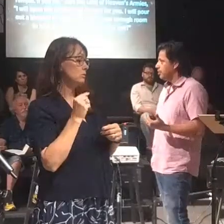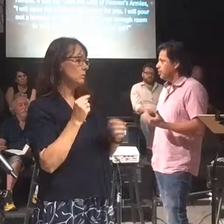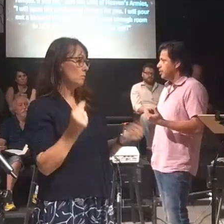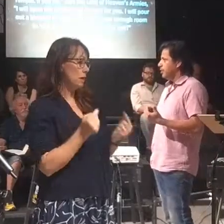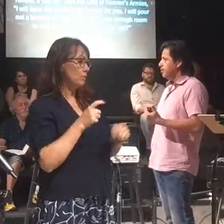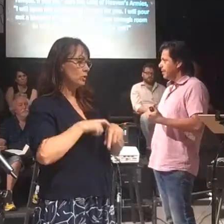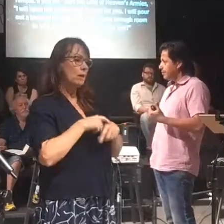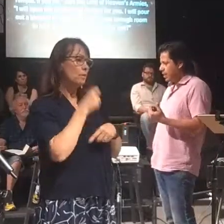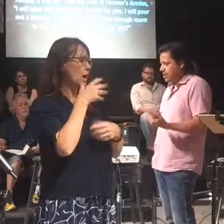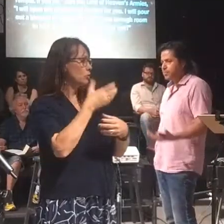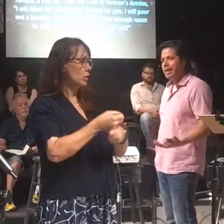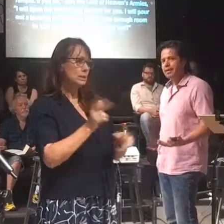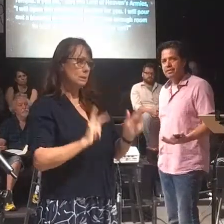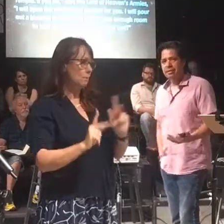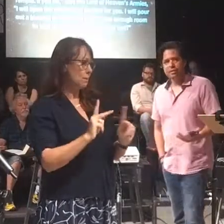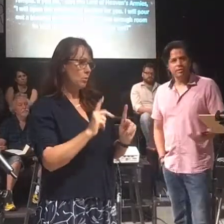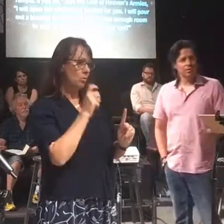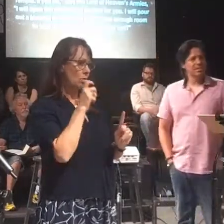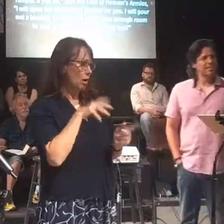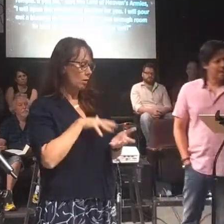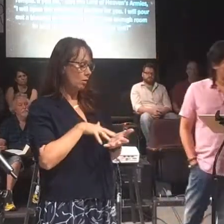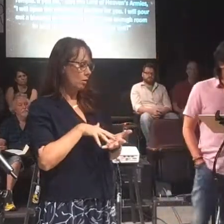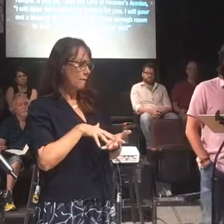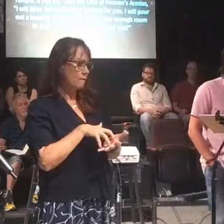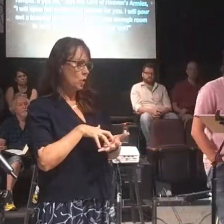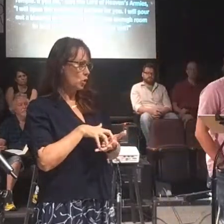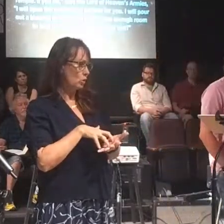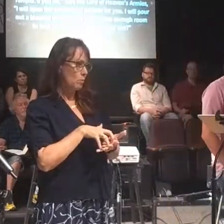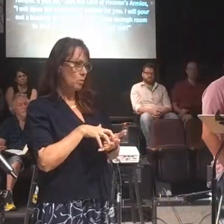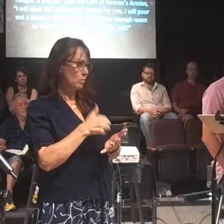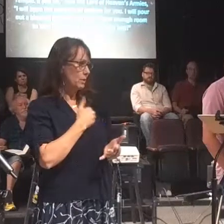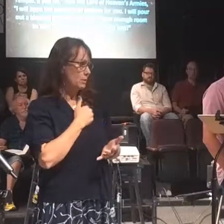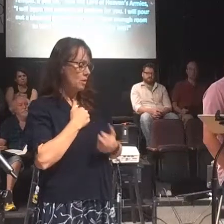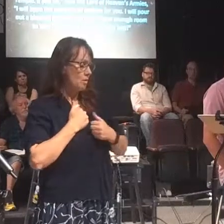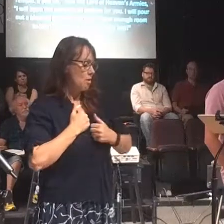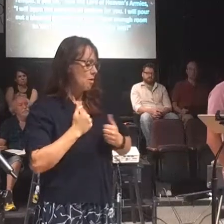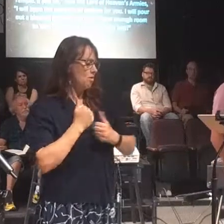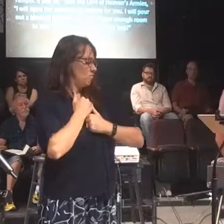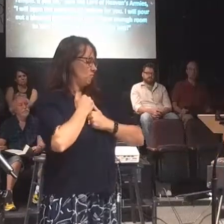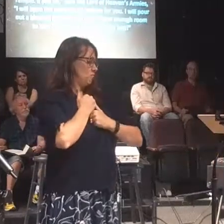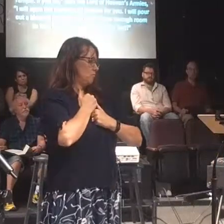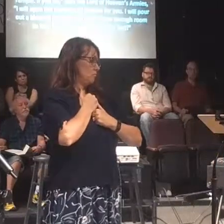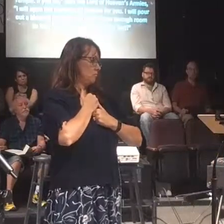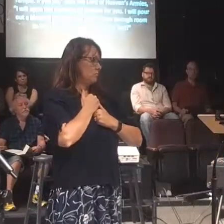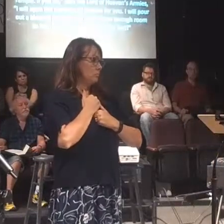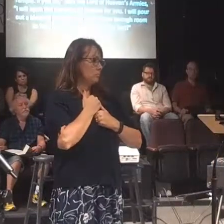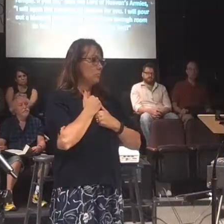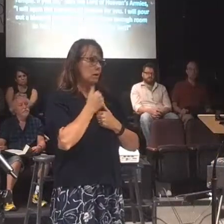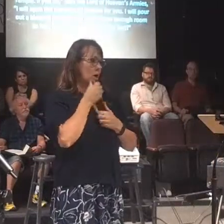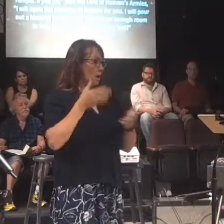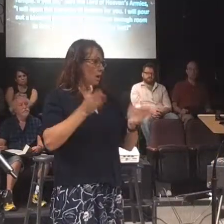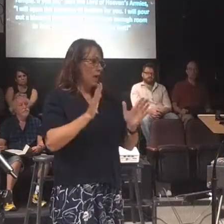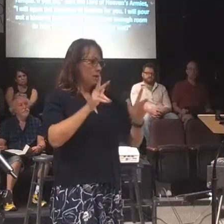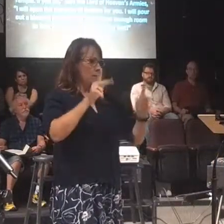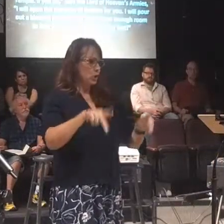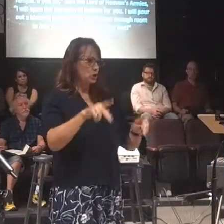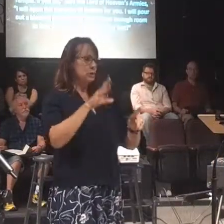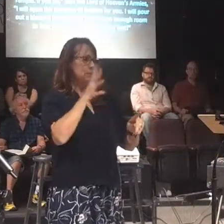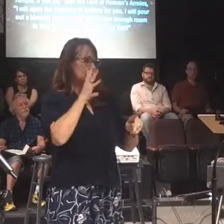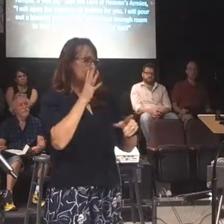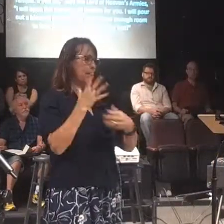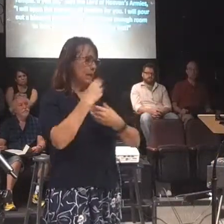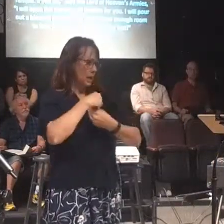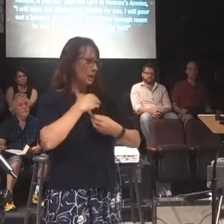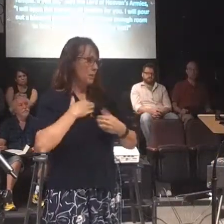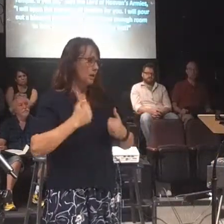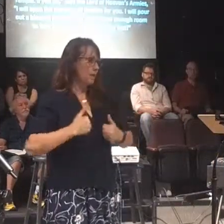vulnerable, not being, because it's scary to let somebody speak into your life. We had